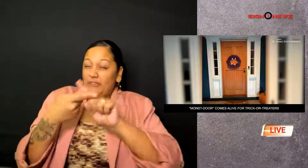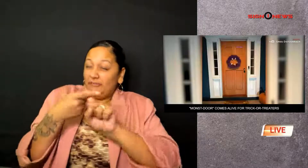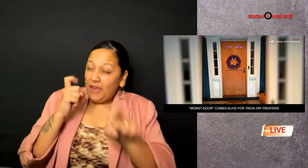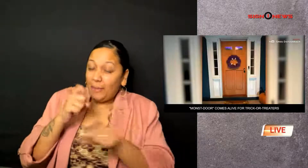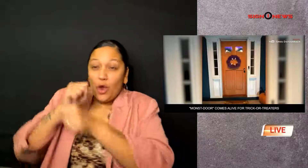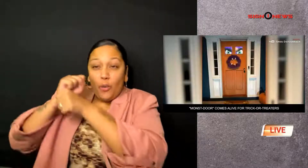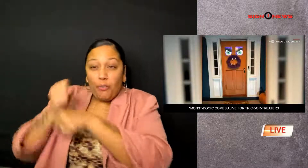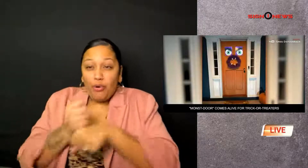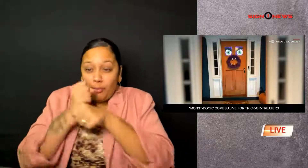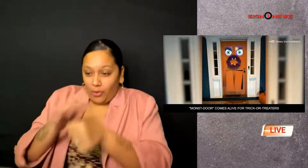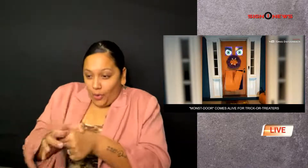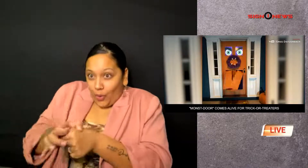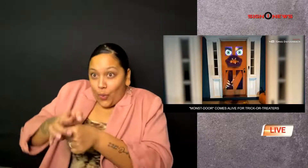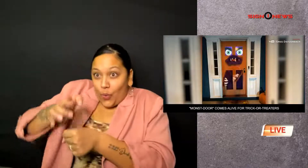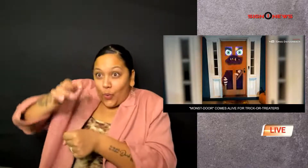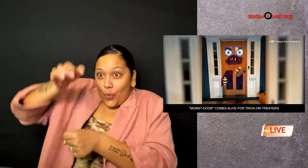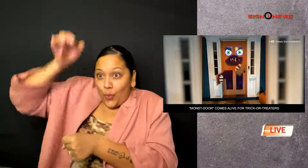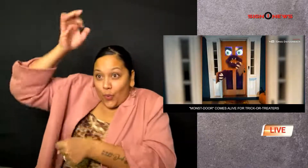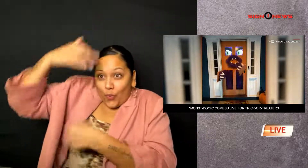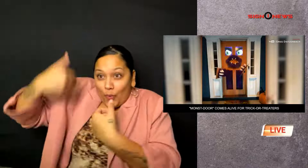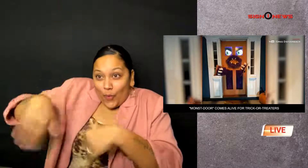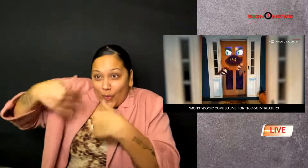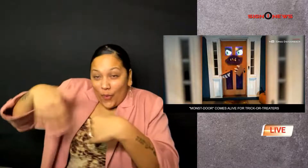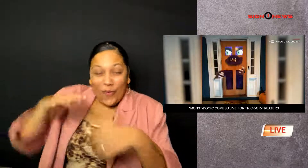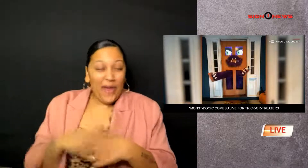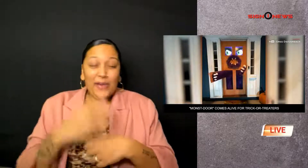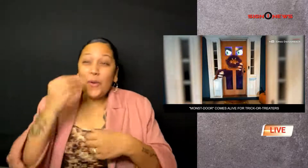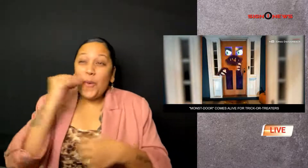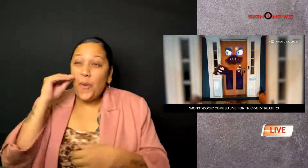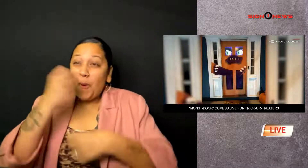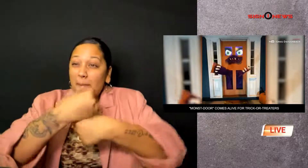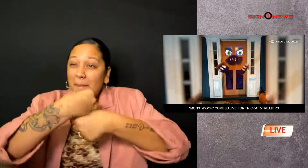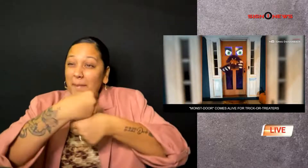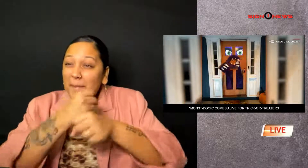The animated arms are constructed from broom handles,